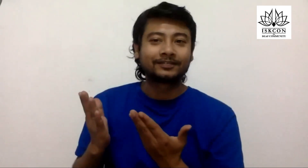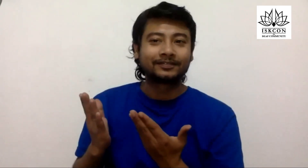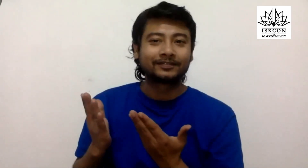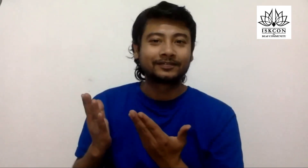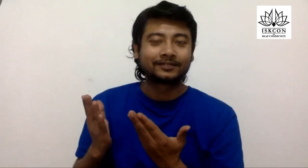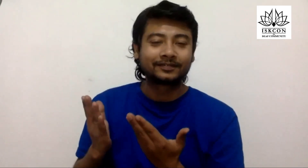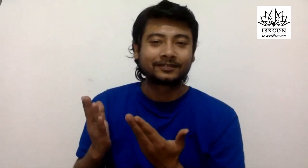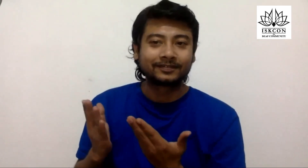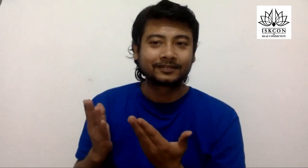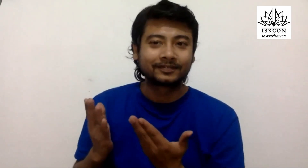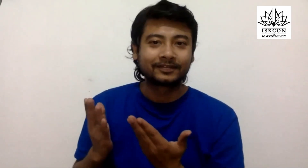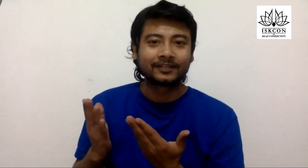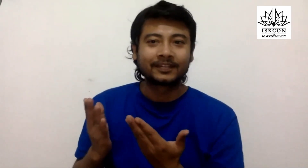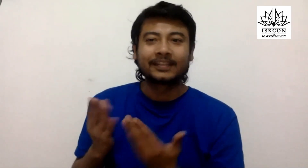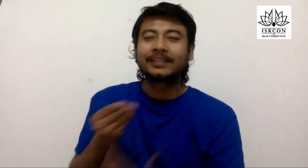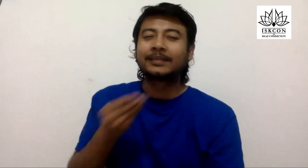be pleased upon me.